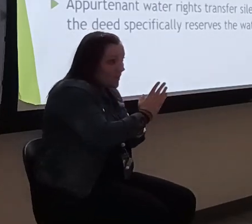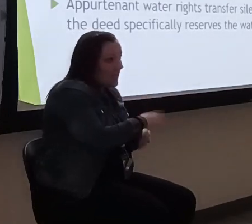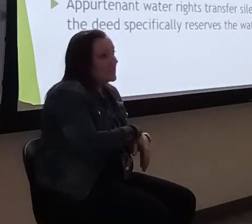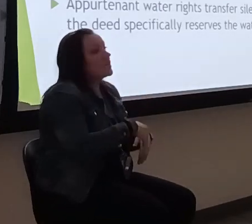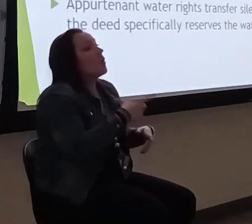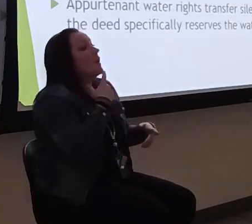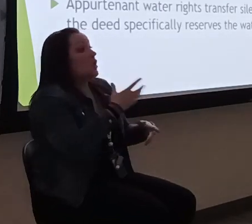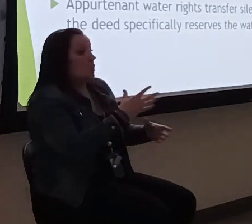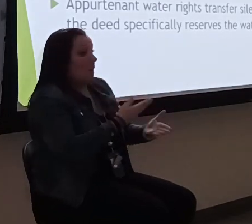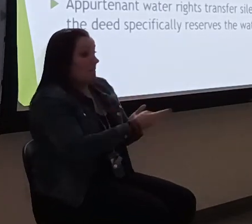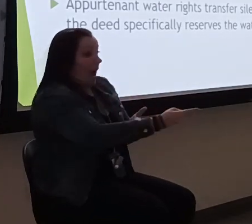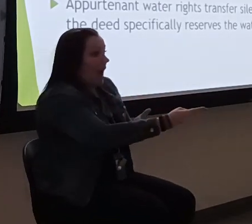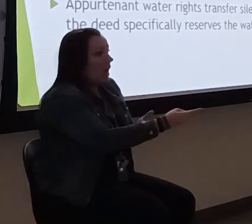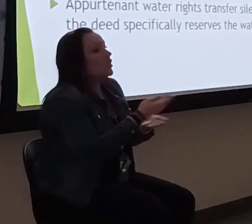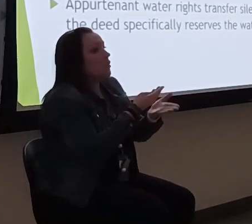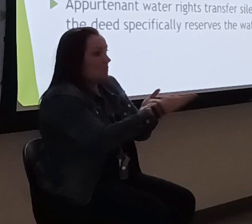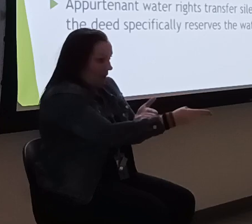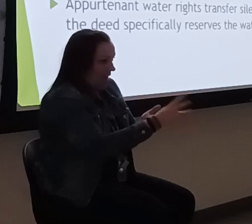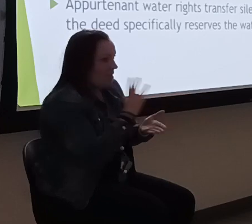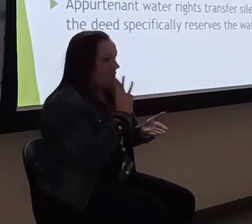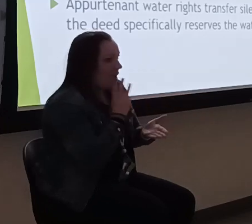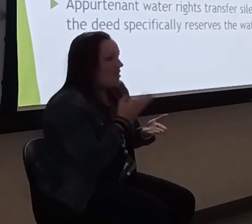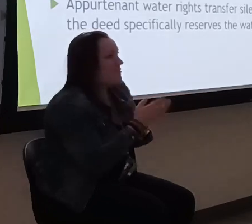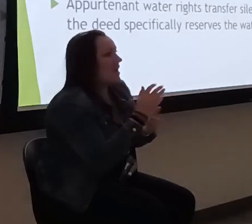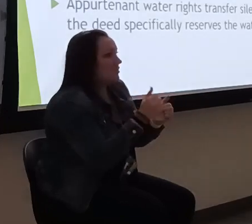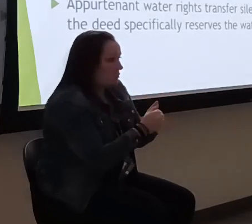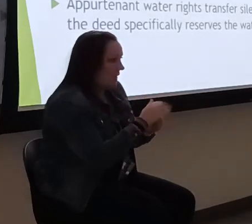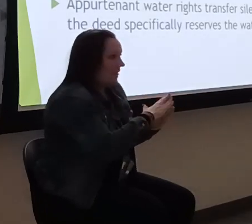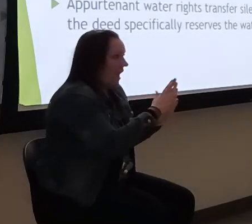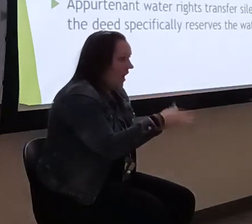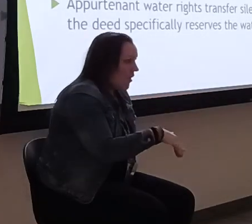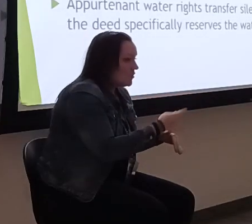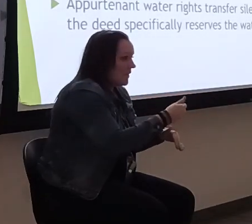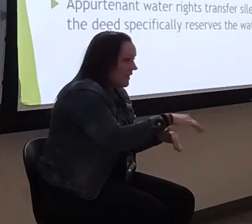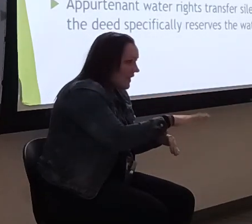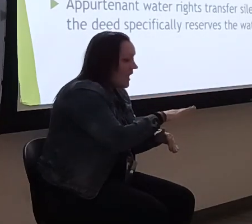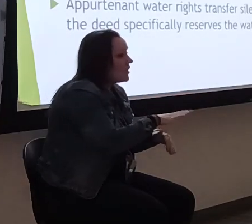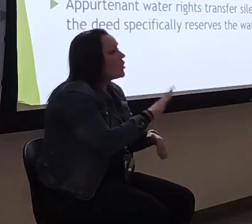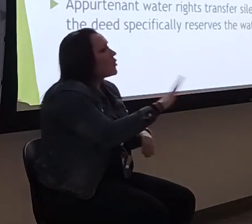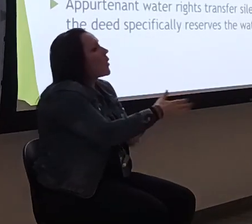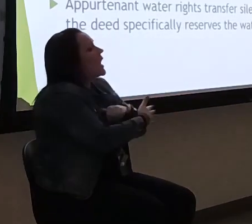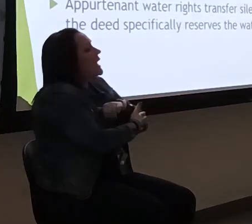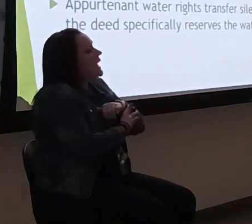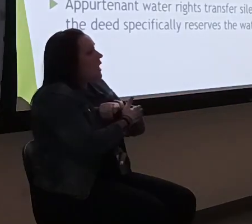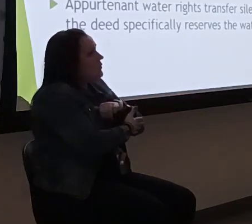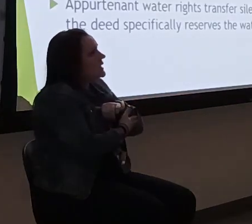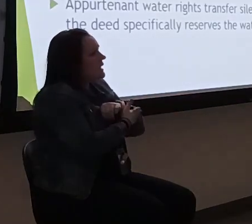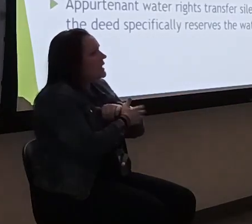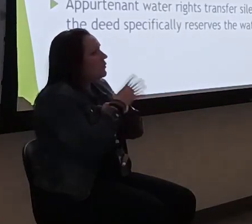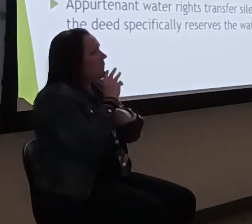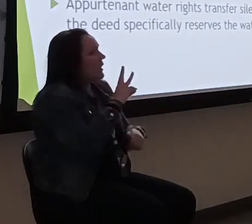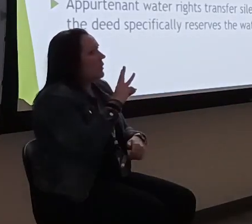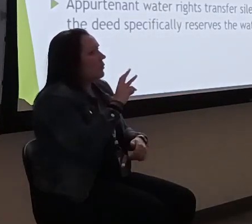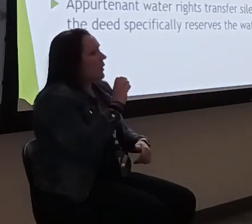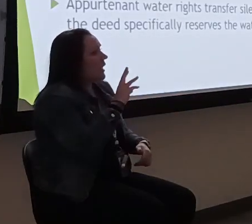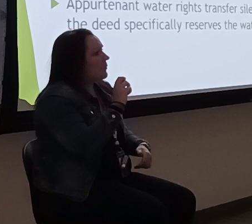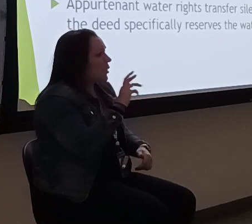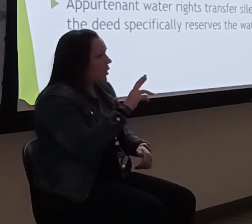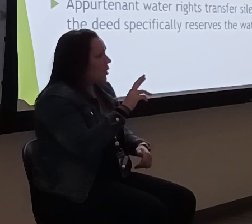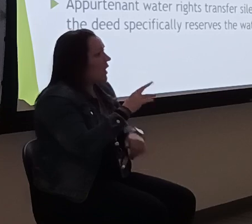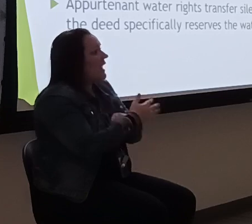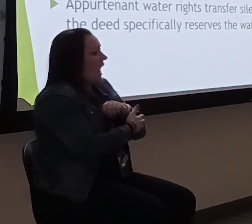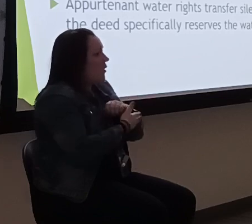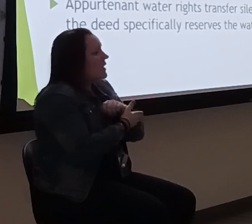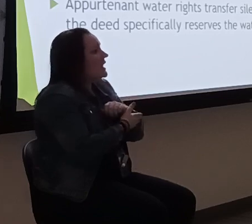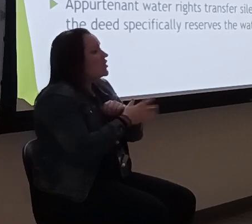deed is recorded in the county recorder's office. Your county would be the Weber County.